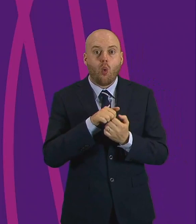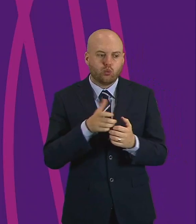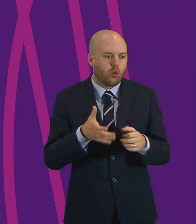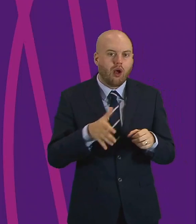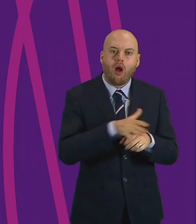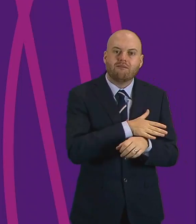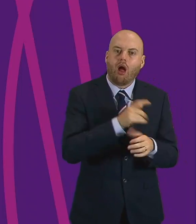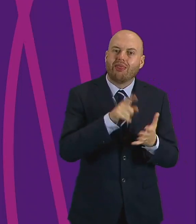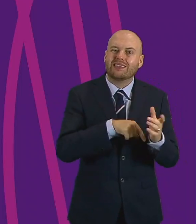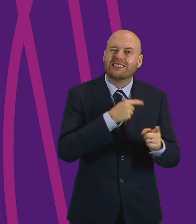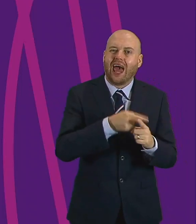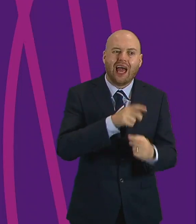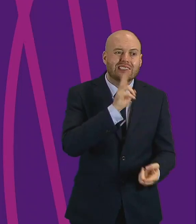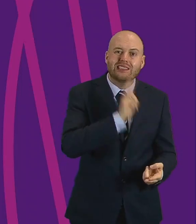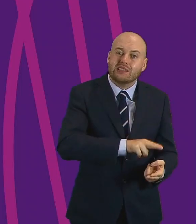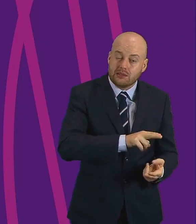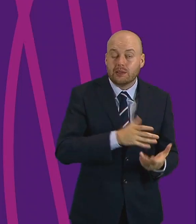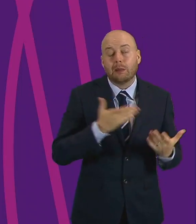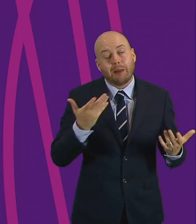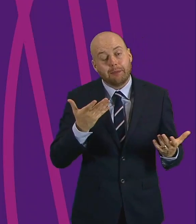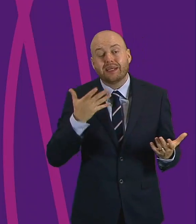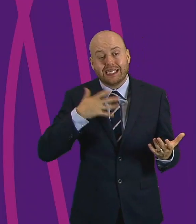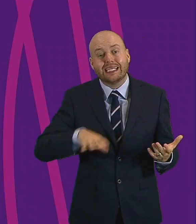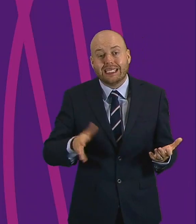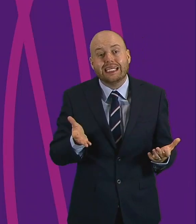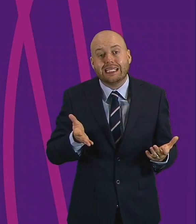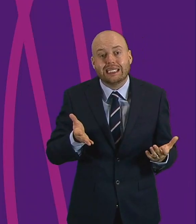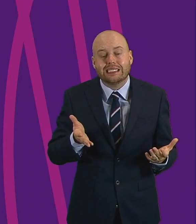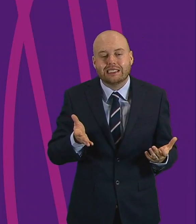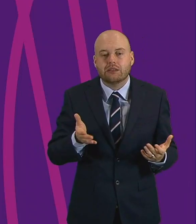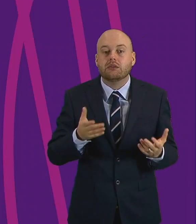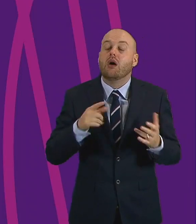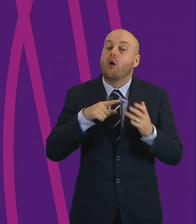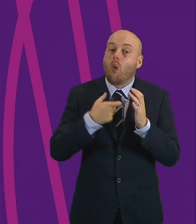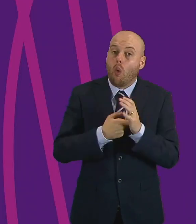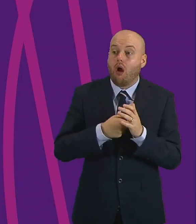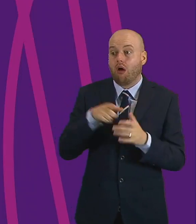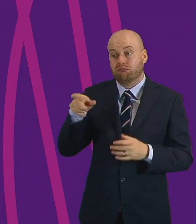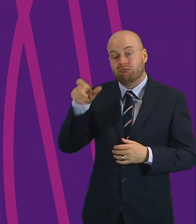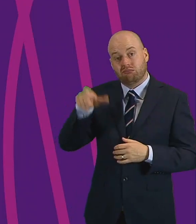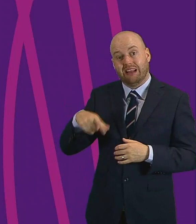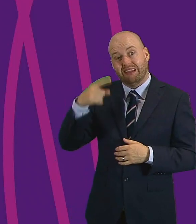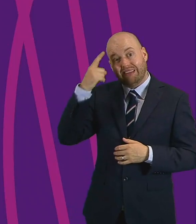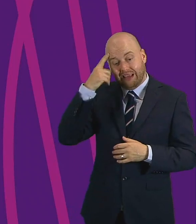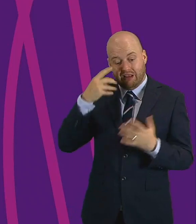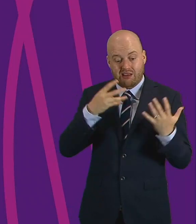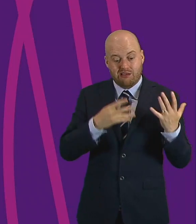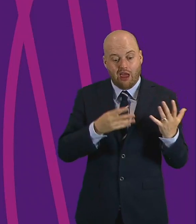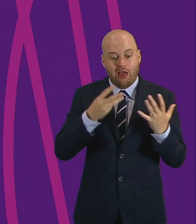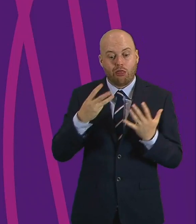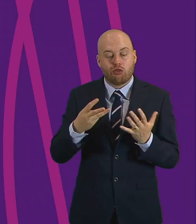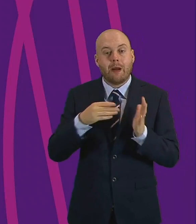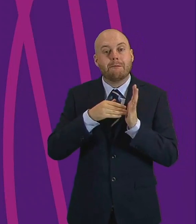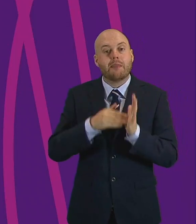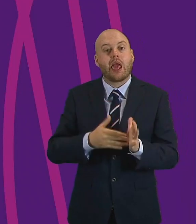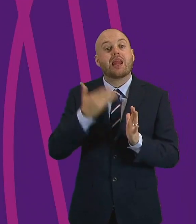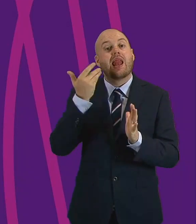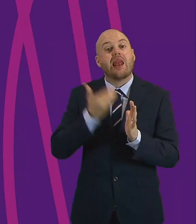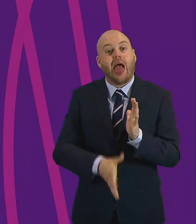Cabinet Secretary, of course, thinks that the 93 million remaining borrowing available this year, together with the Scotland Reserve